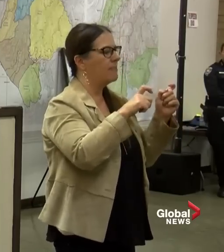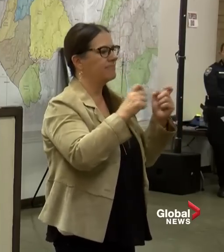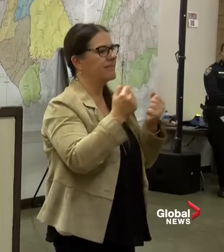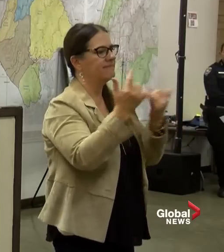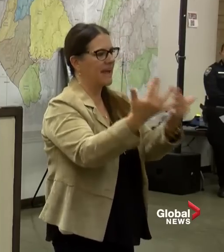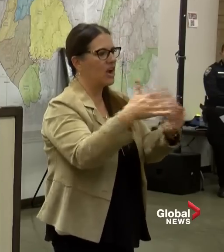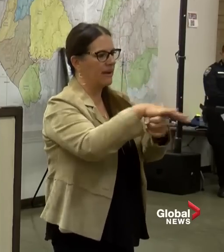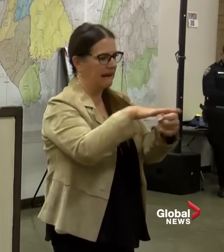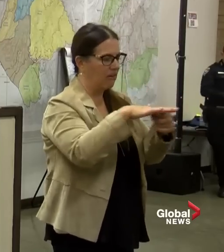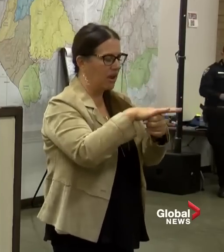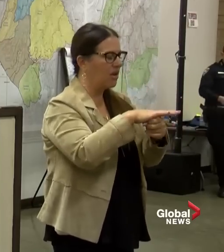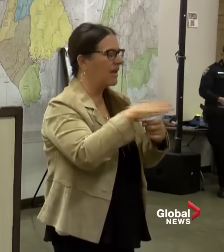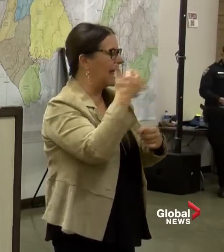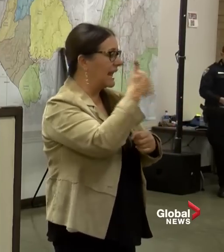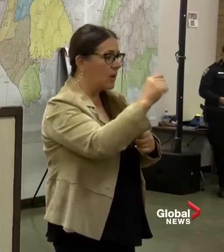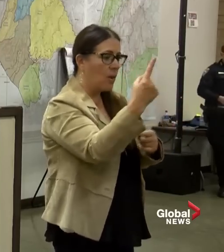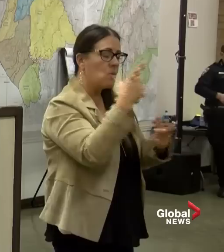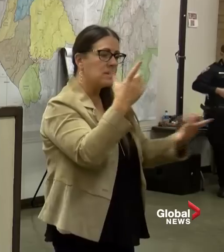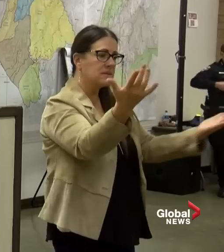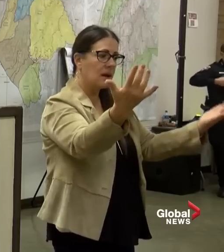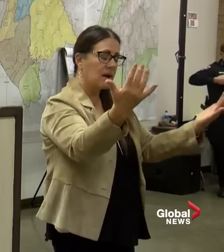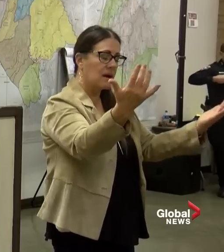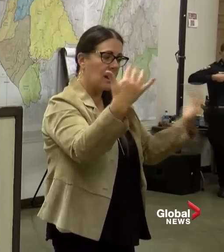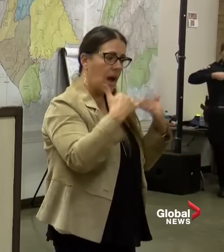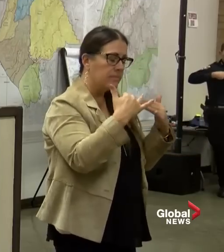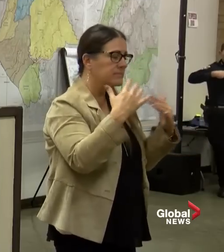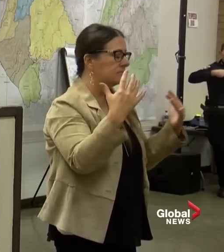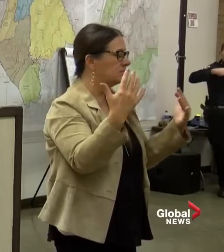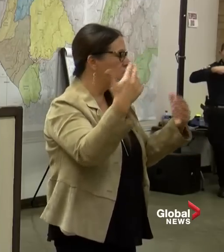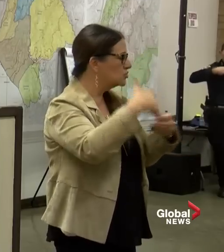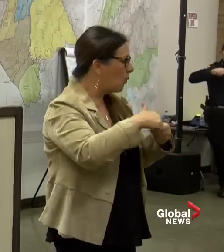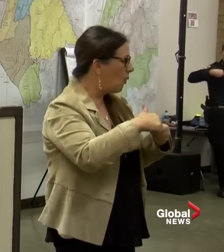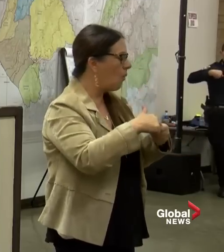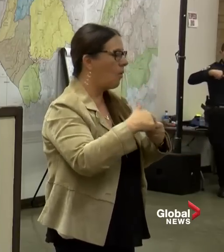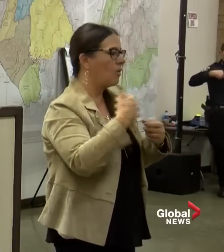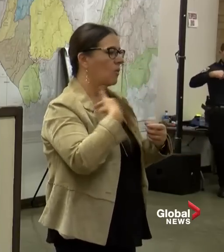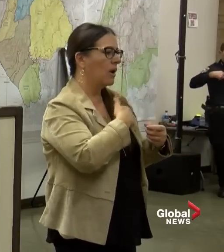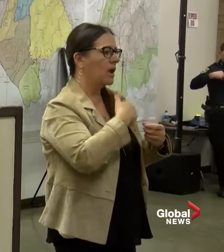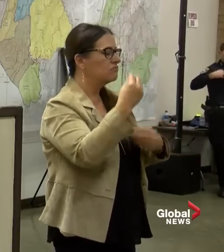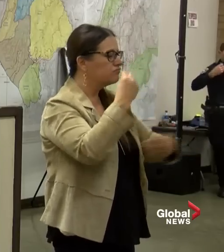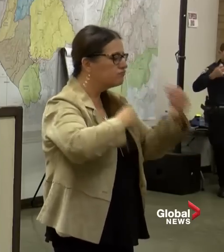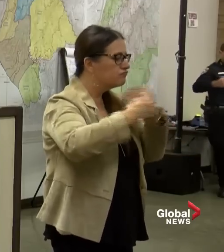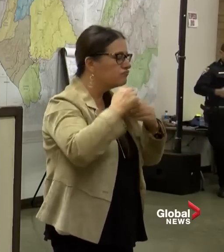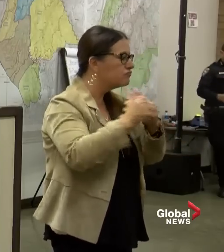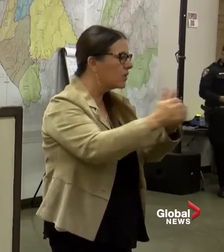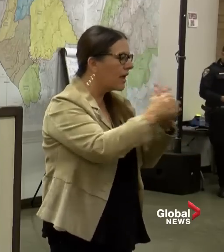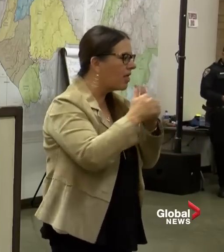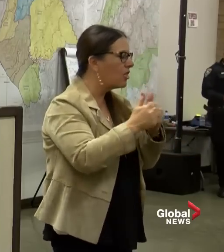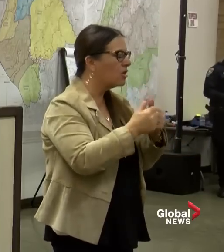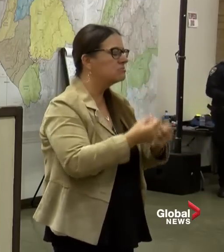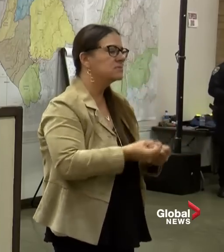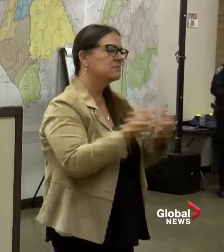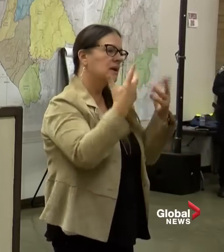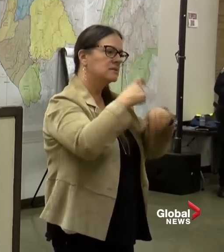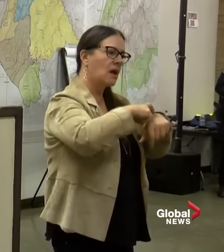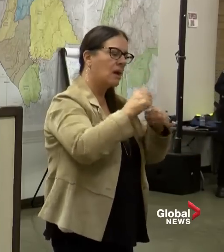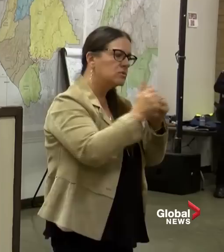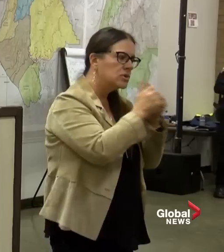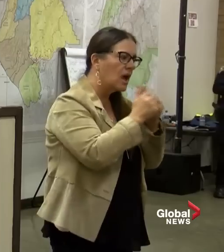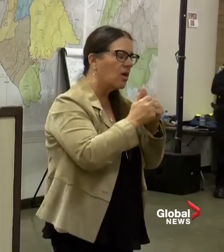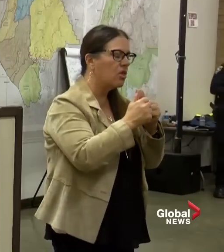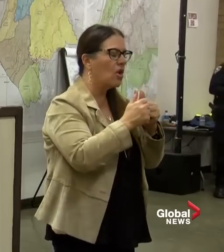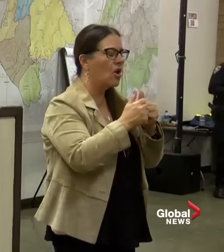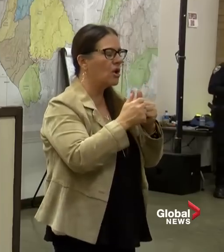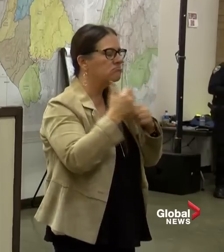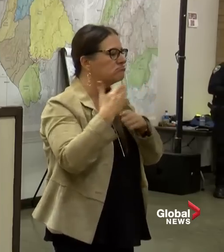community that want to come and join us. It will be a time to share a meal and to spend some time together, share